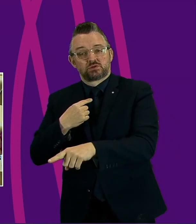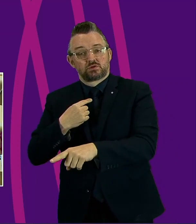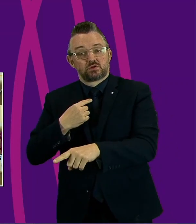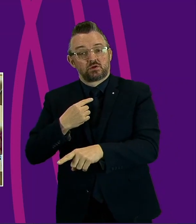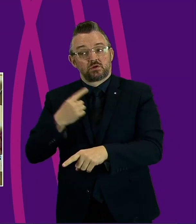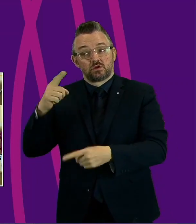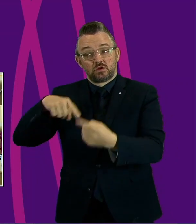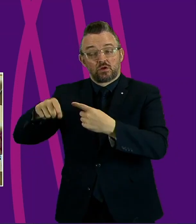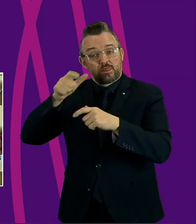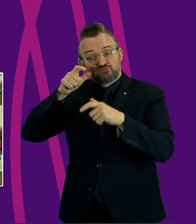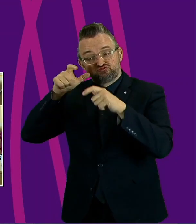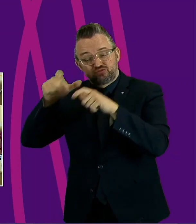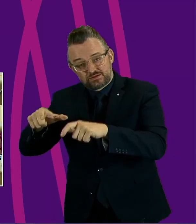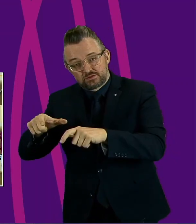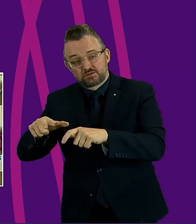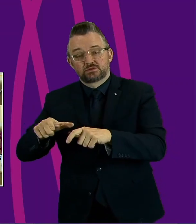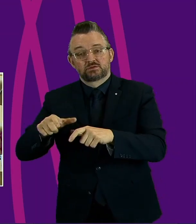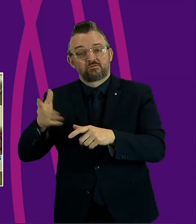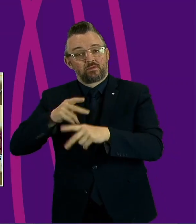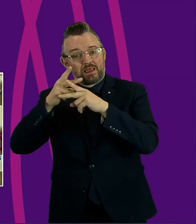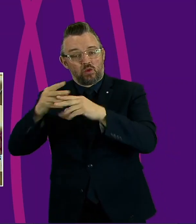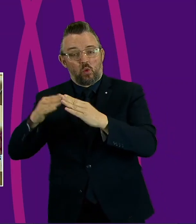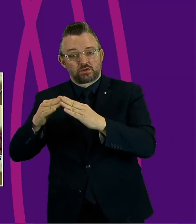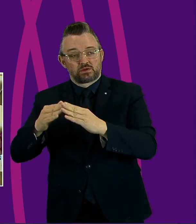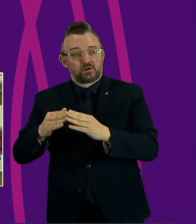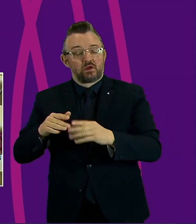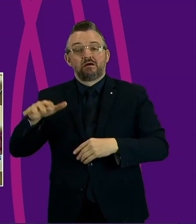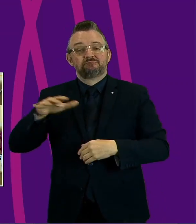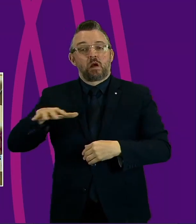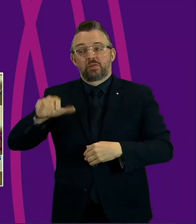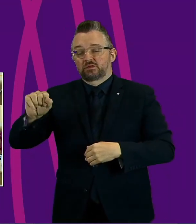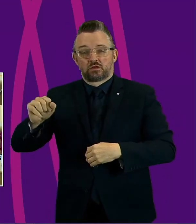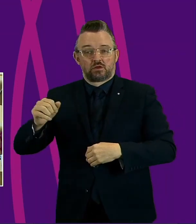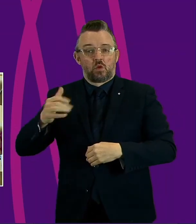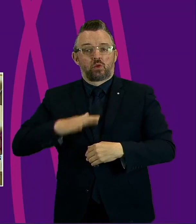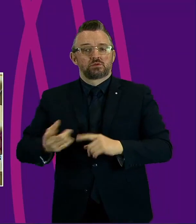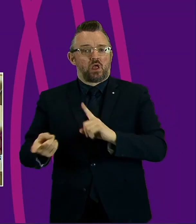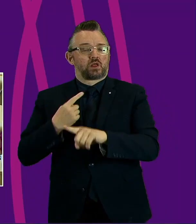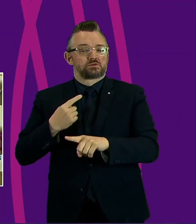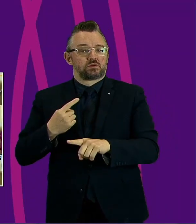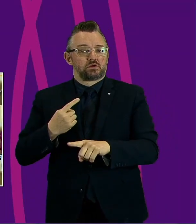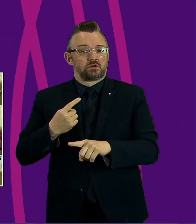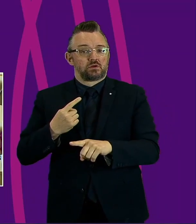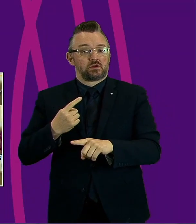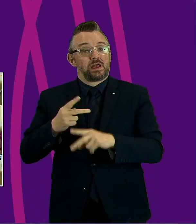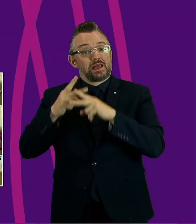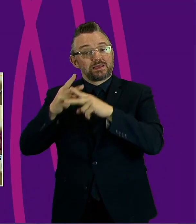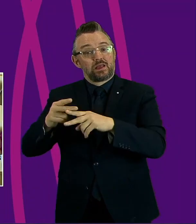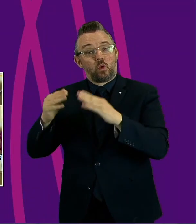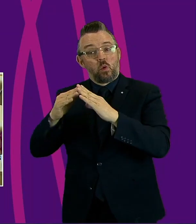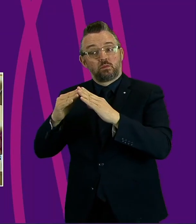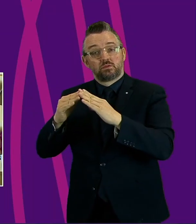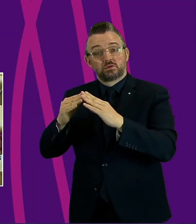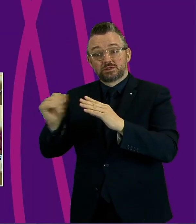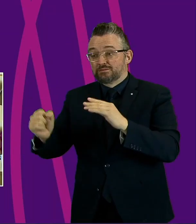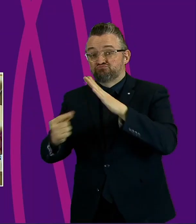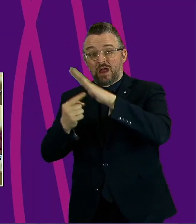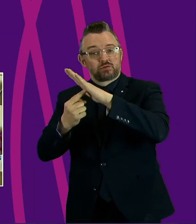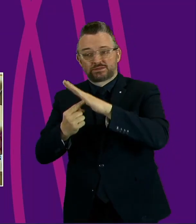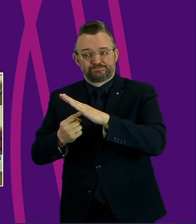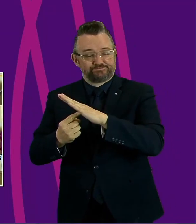their families want answers. Care homes have not been given enough priority, and the consequences